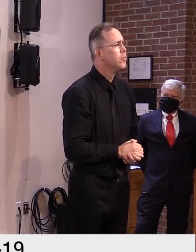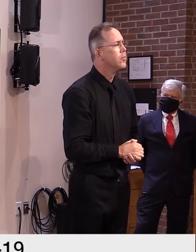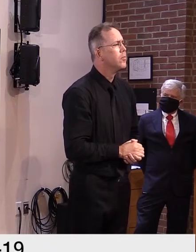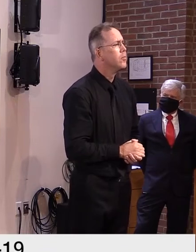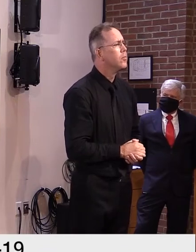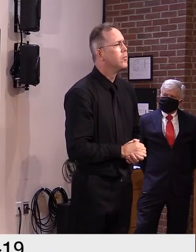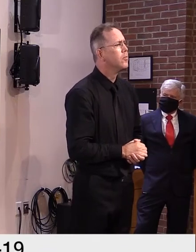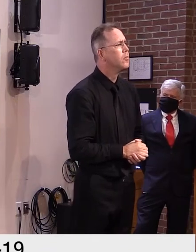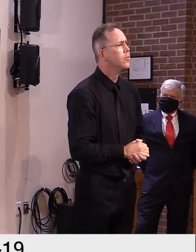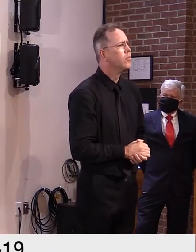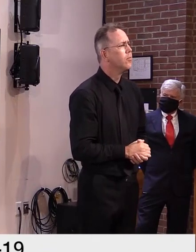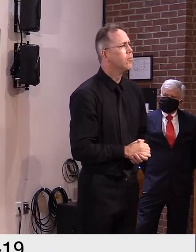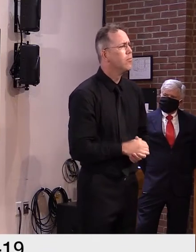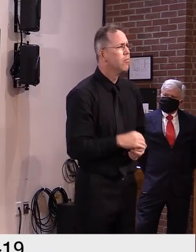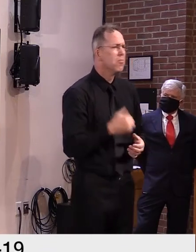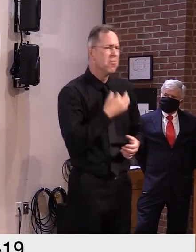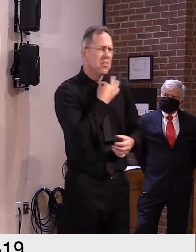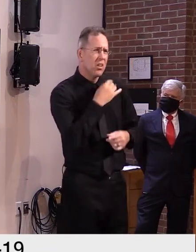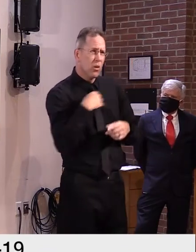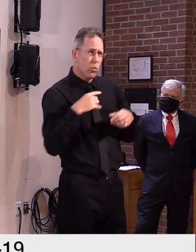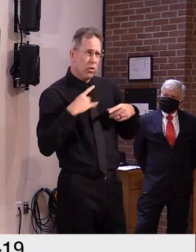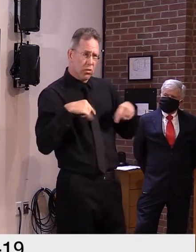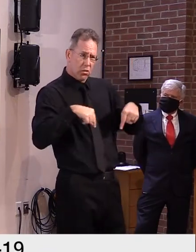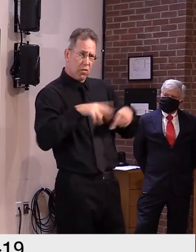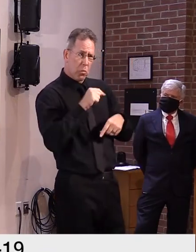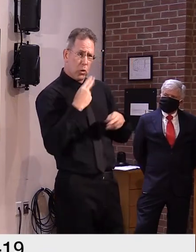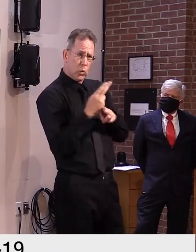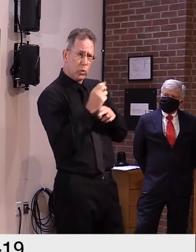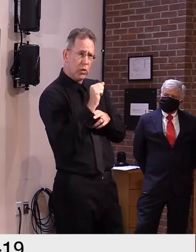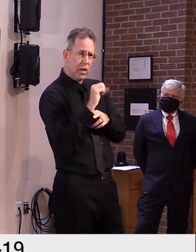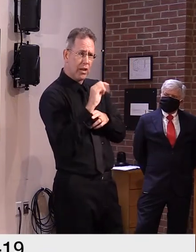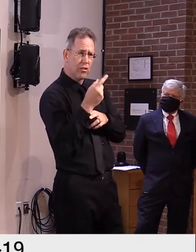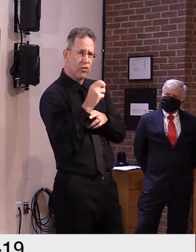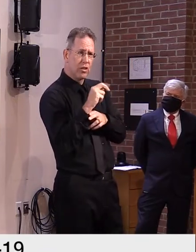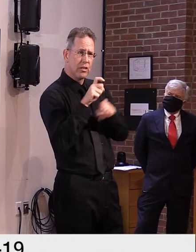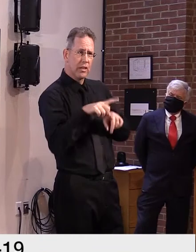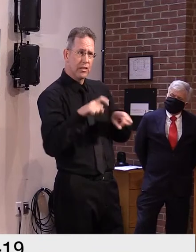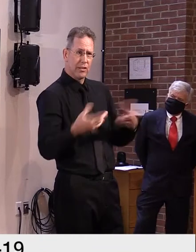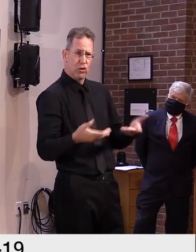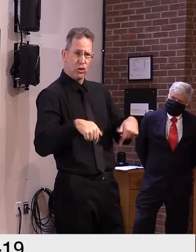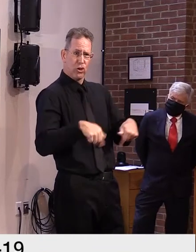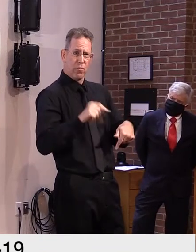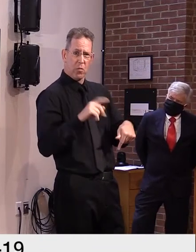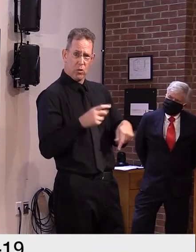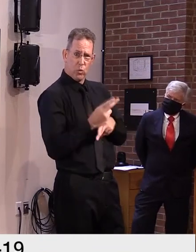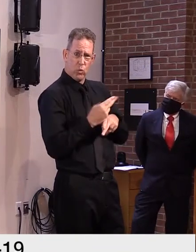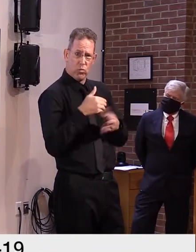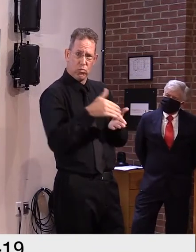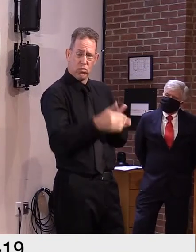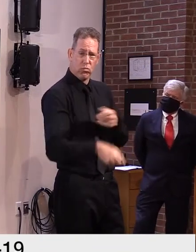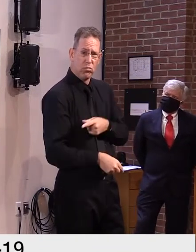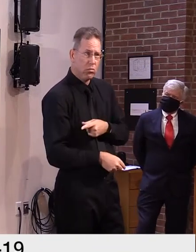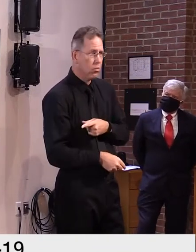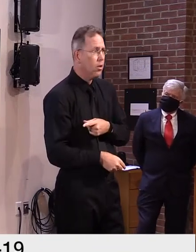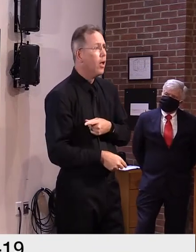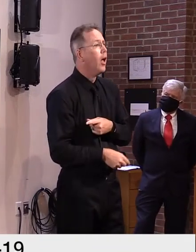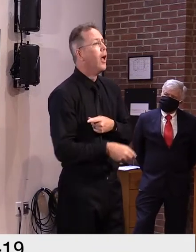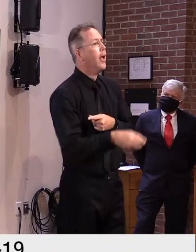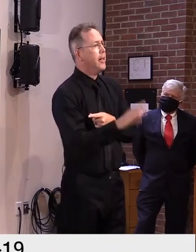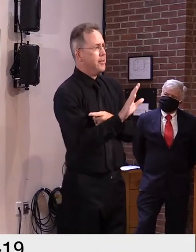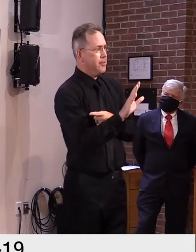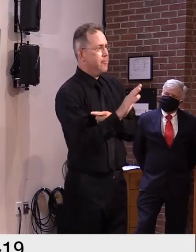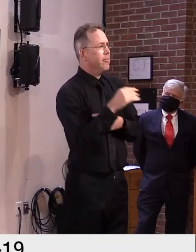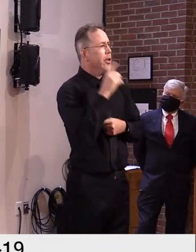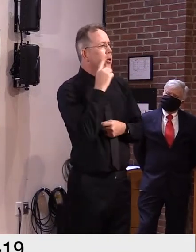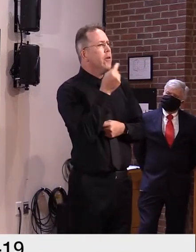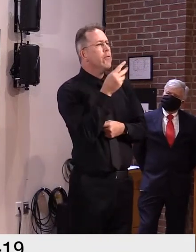Durham? I'm aware that several of our nursing homes have received the machines, the